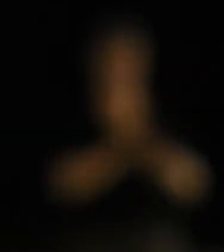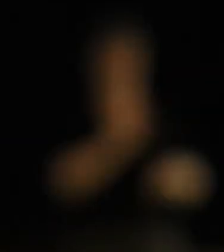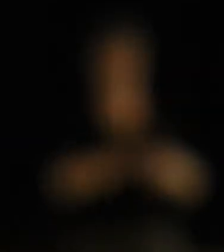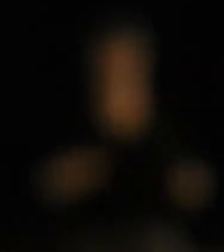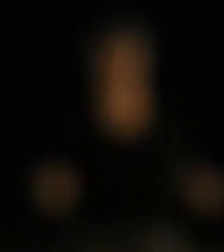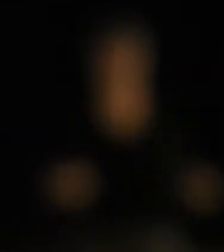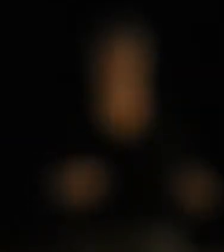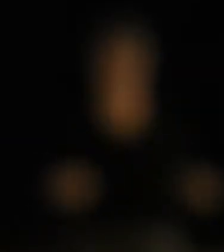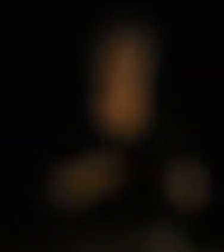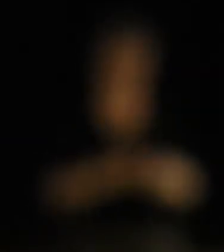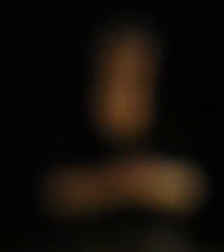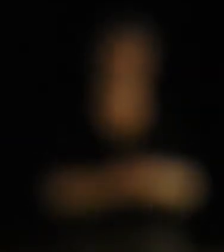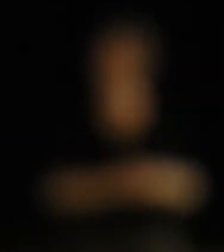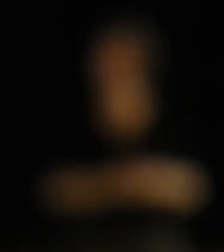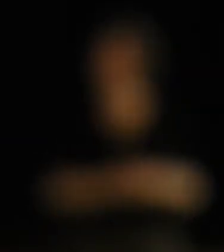Rec centers.